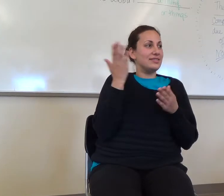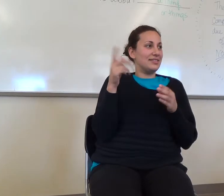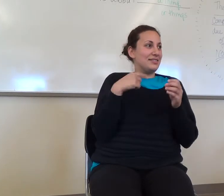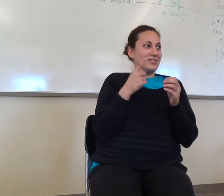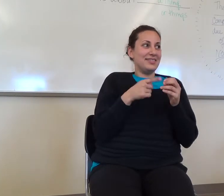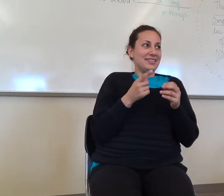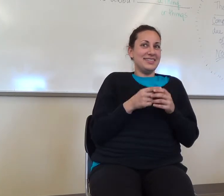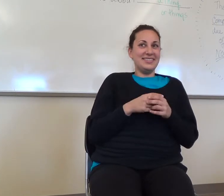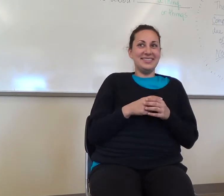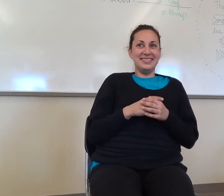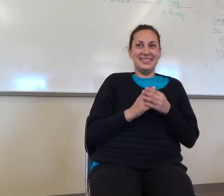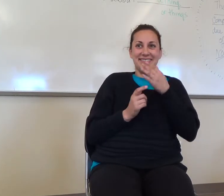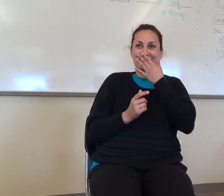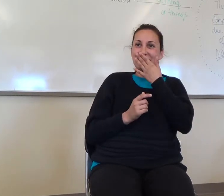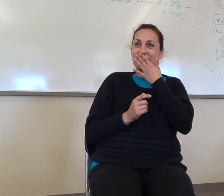What's the next thing it talks about?